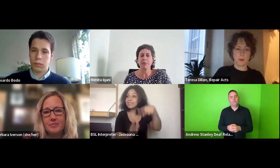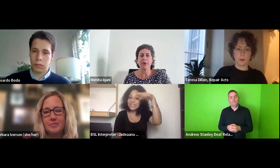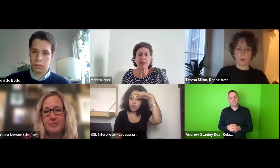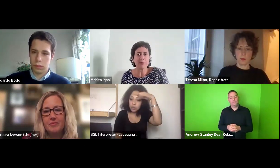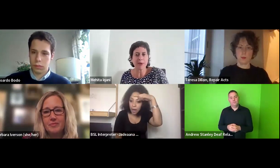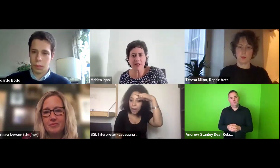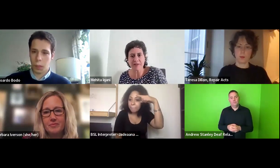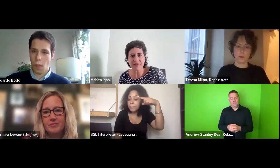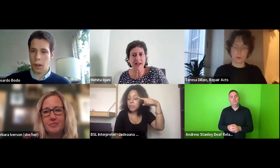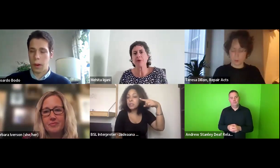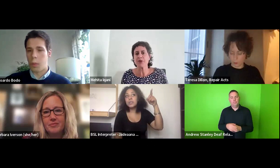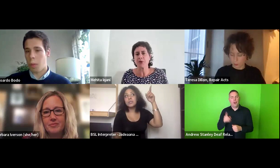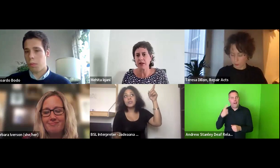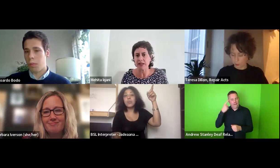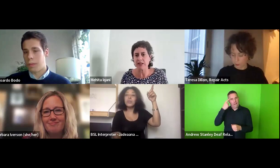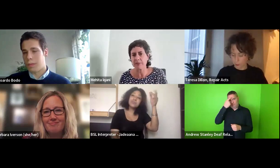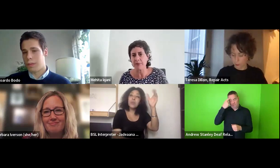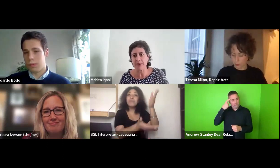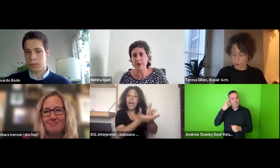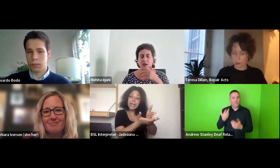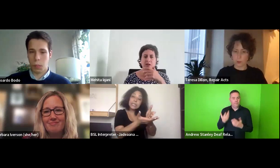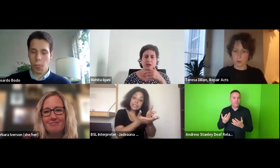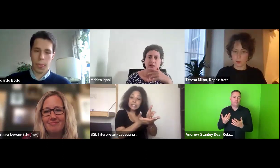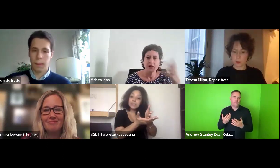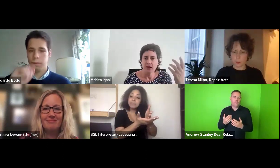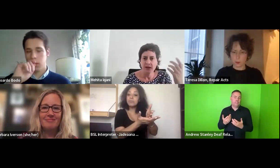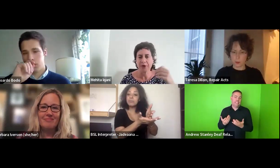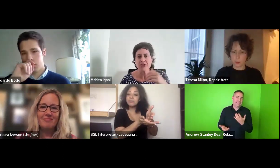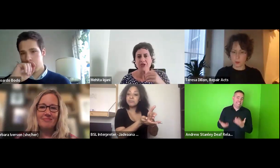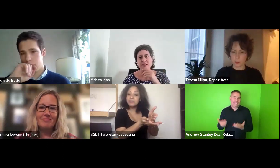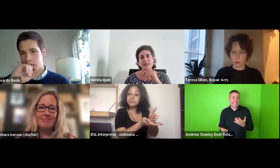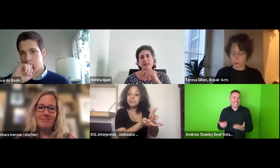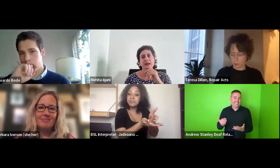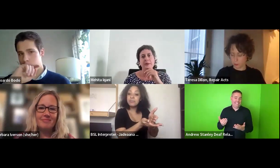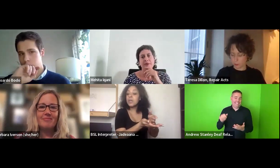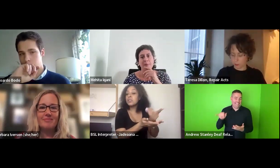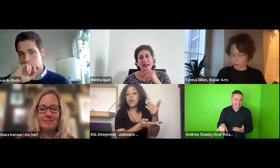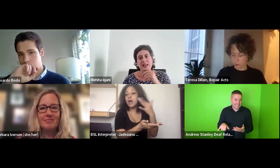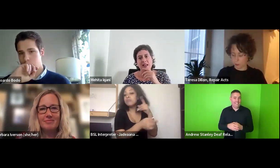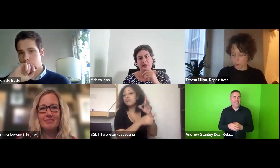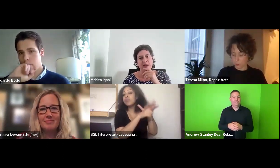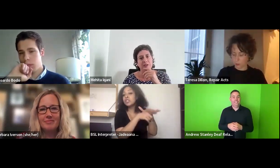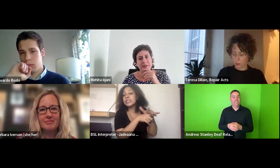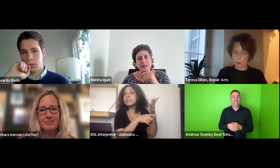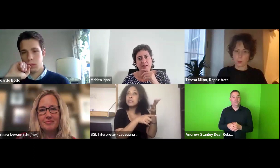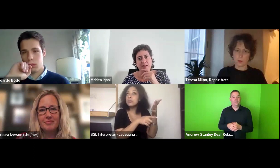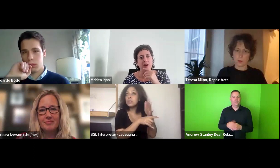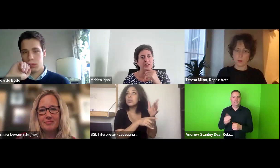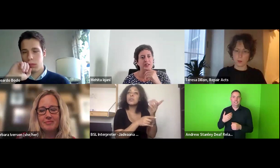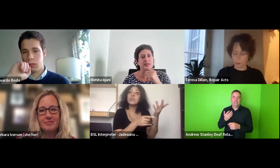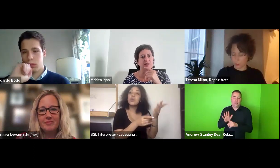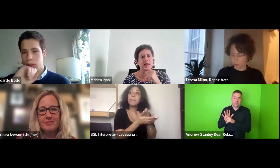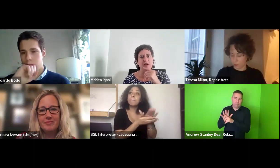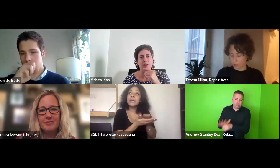which is partly based on fact, but also partly simply based on prejudice. There are many governments